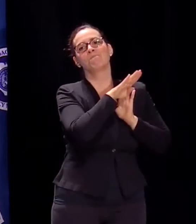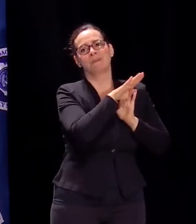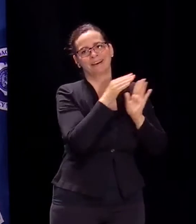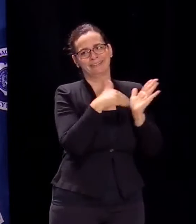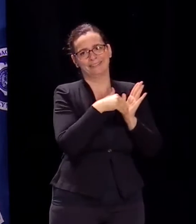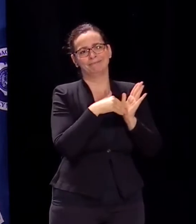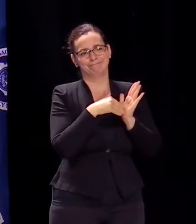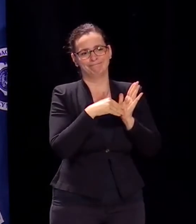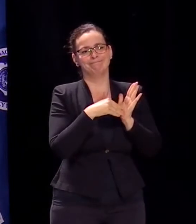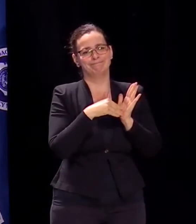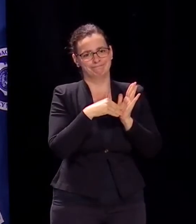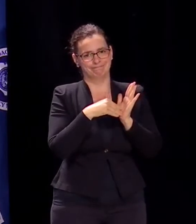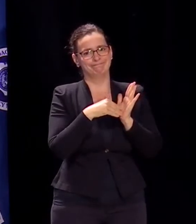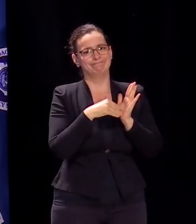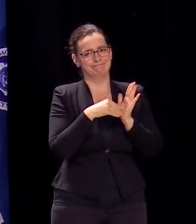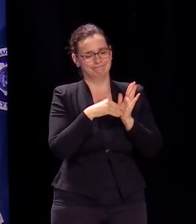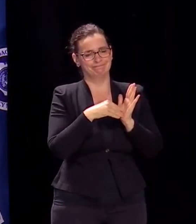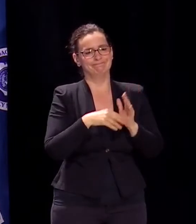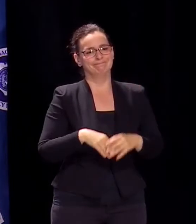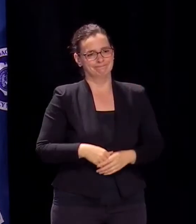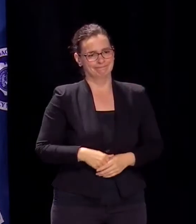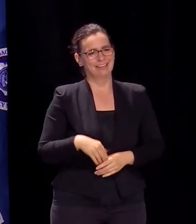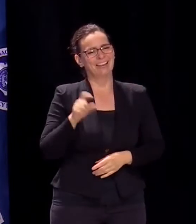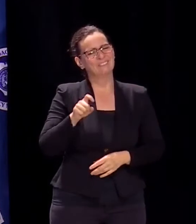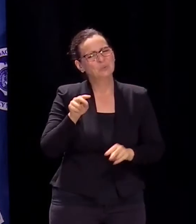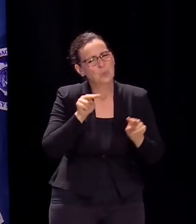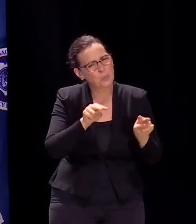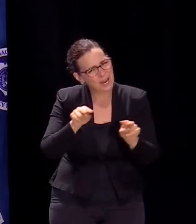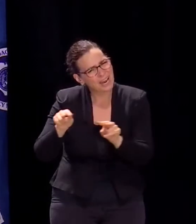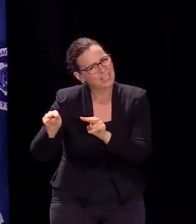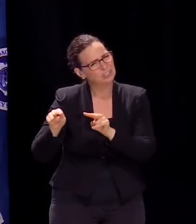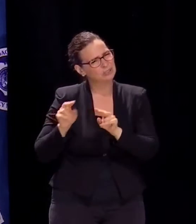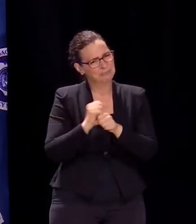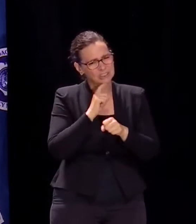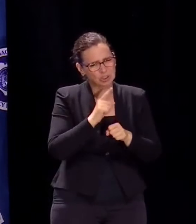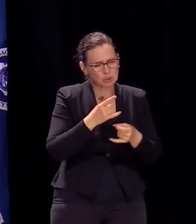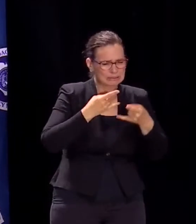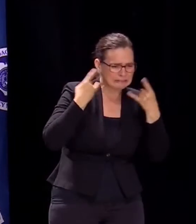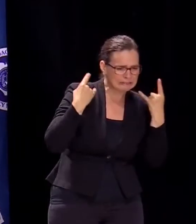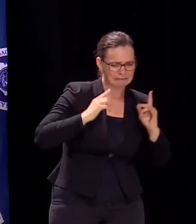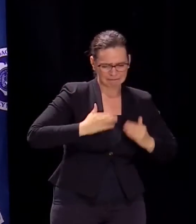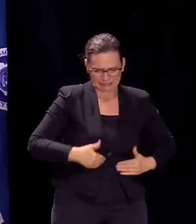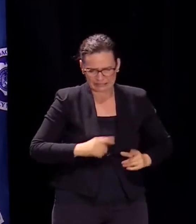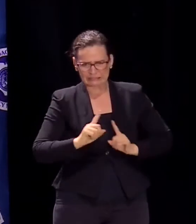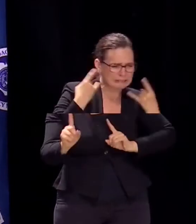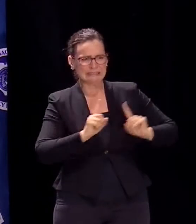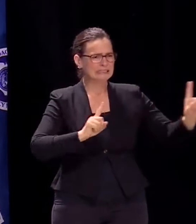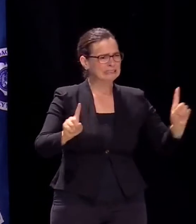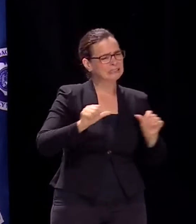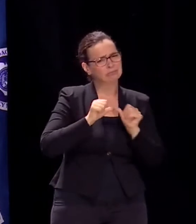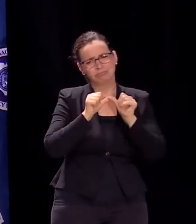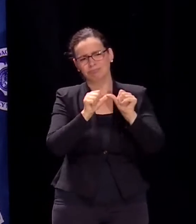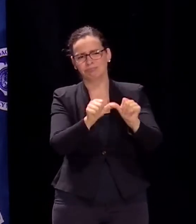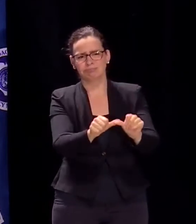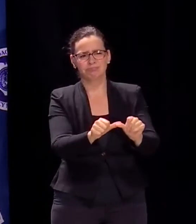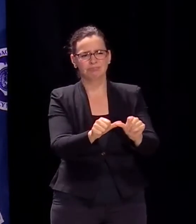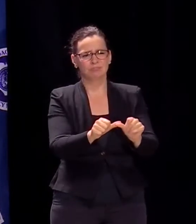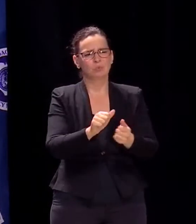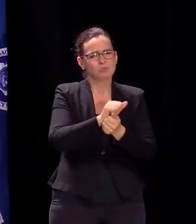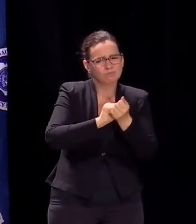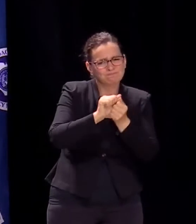trend that we just need to continue to watch. And people need to continue to take care of yourself, wear